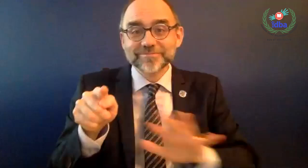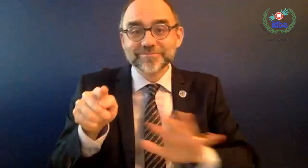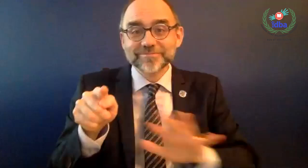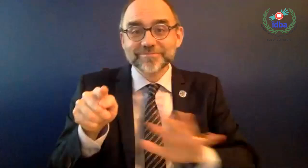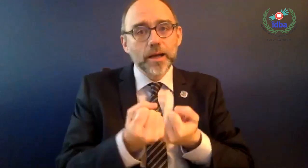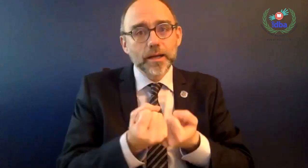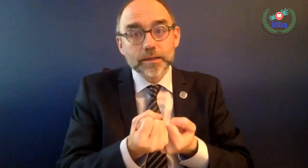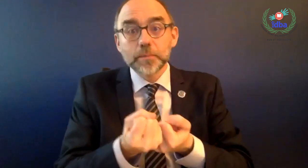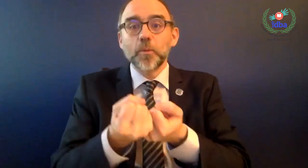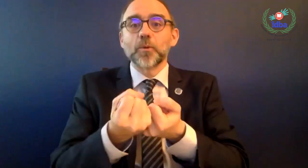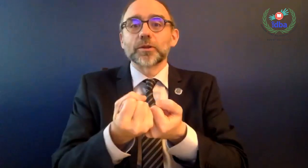Is the community and is the